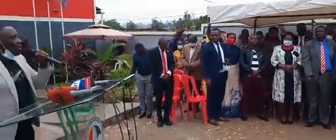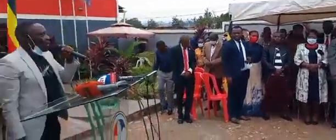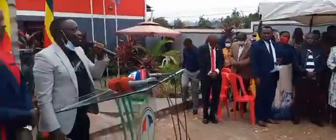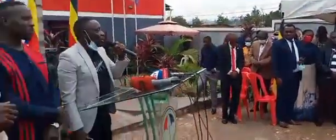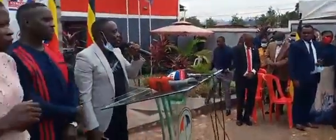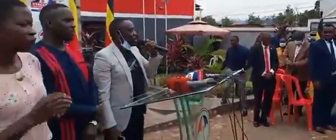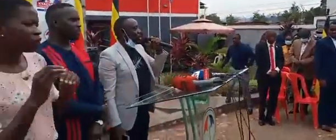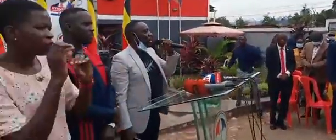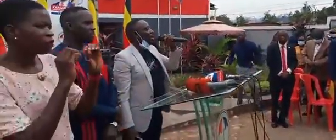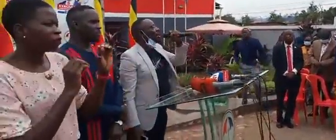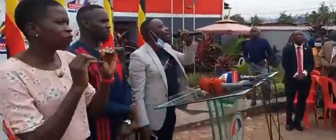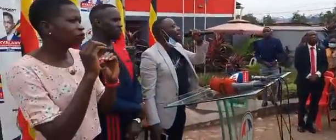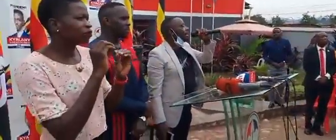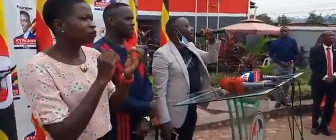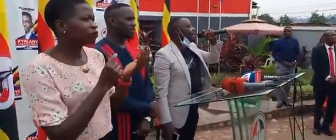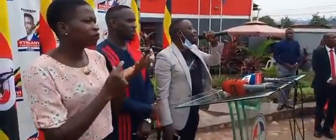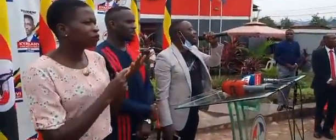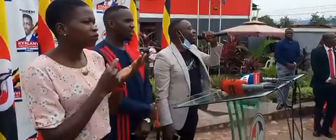Oh,